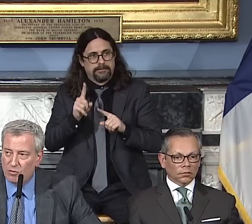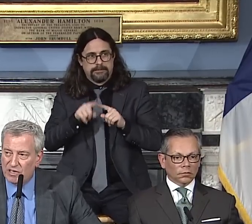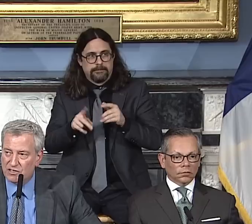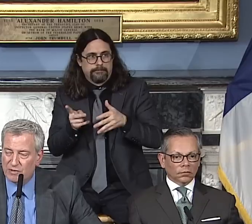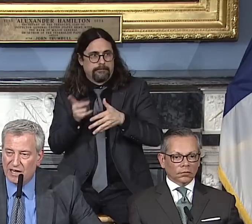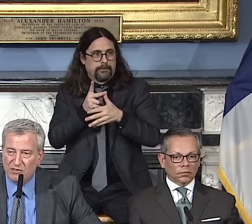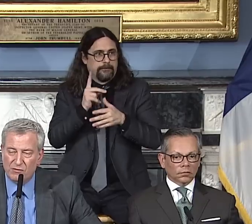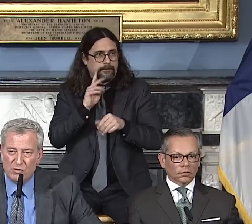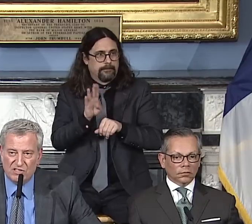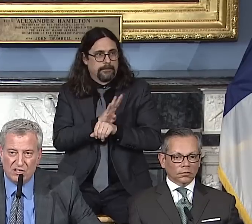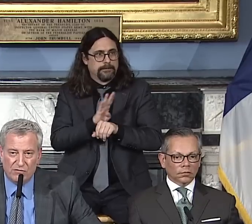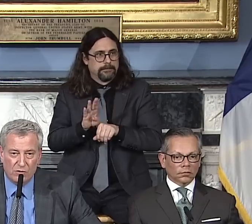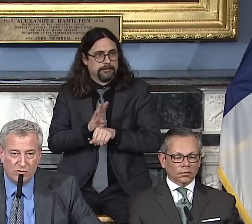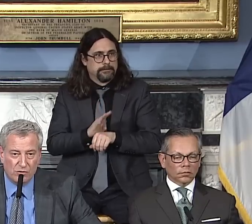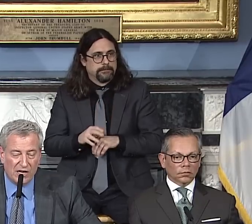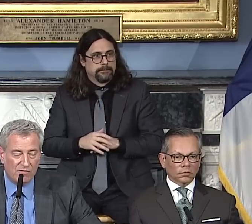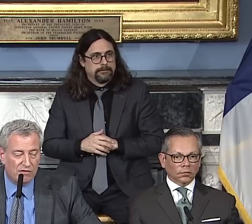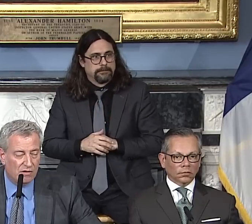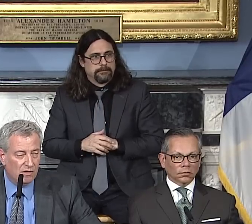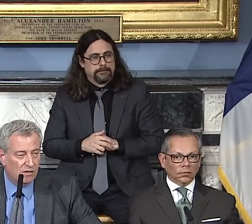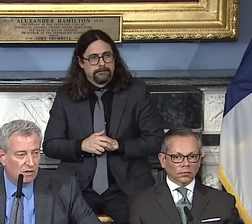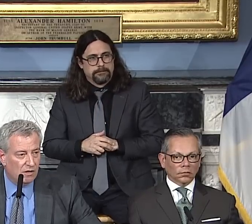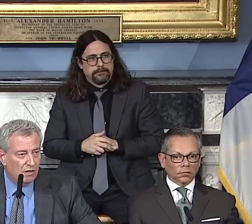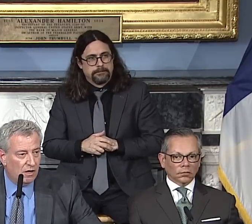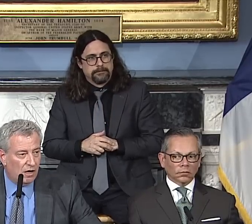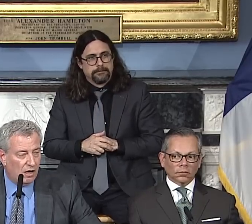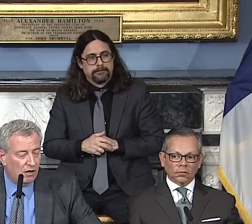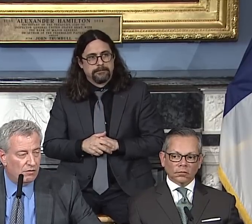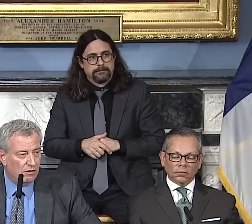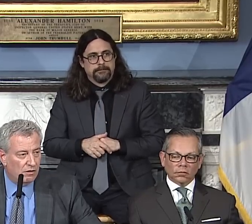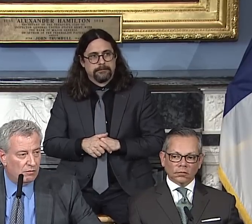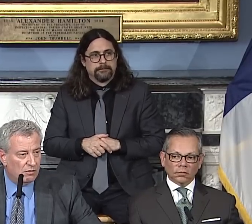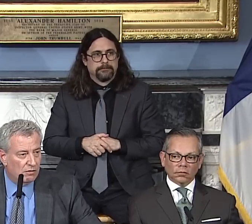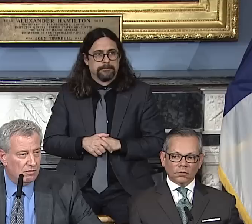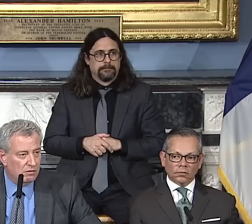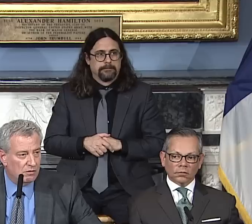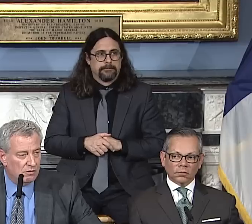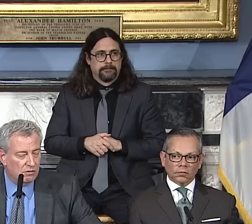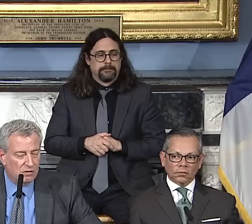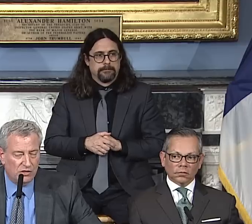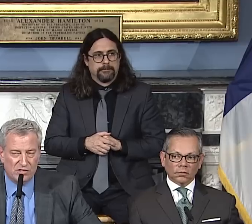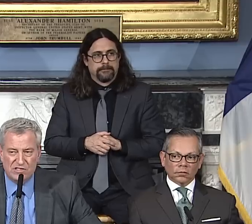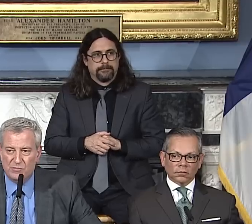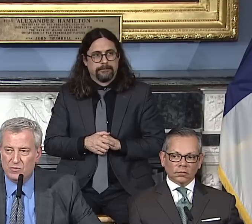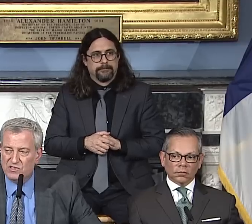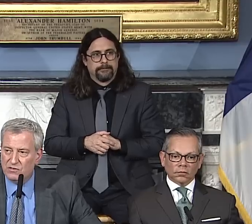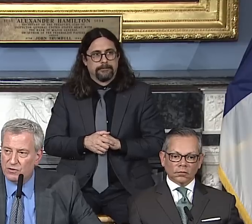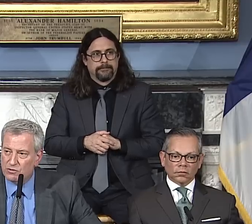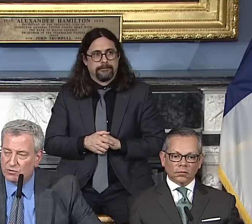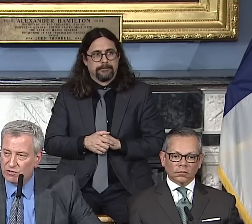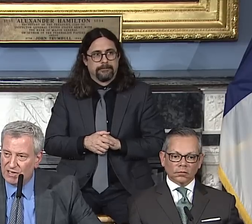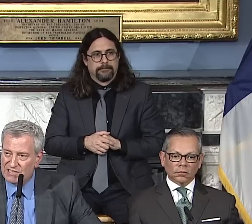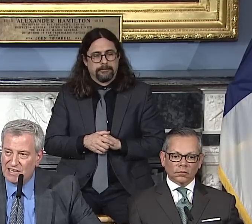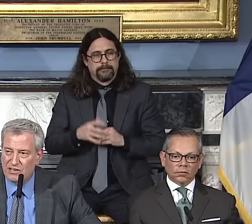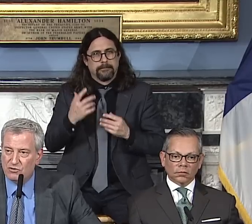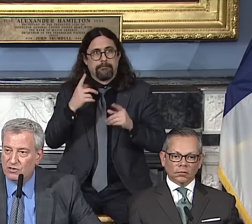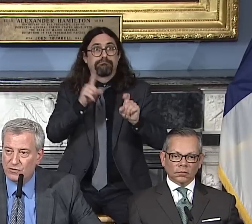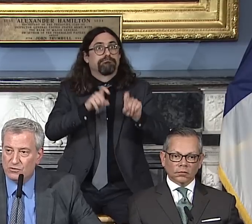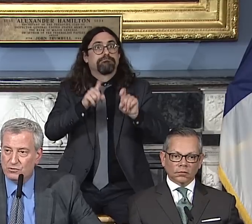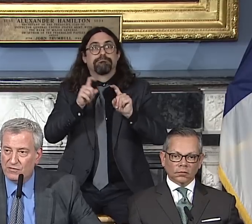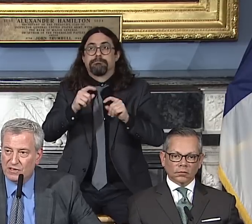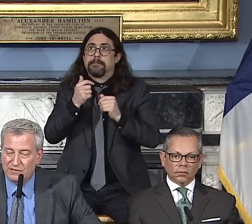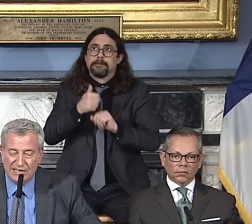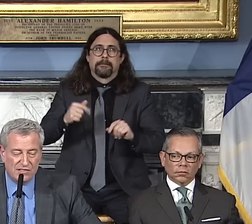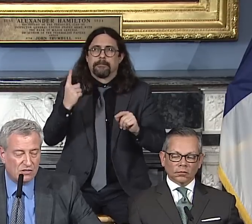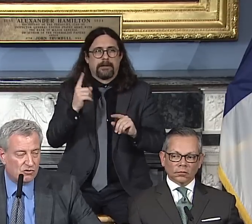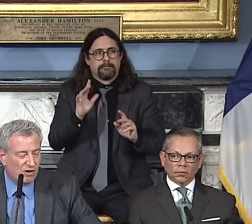right now because we have to focus on the folks who have the clearest symptoms and the folks who are in the greatest danger and the